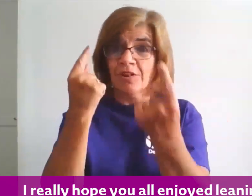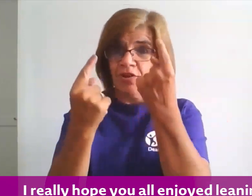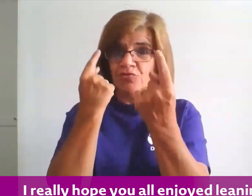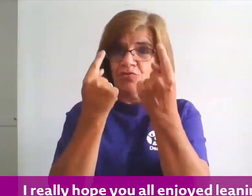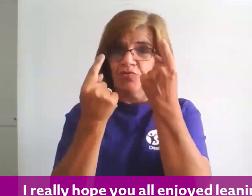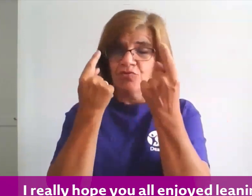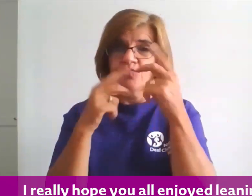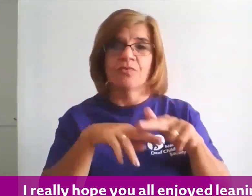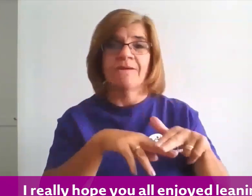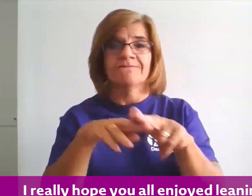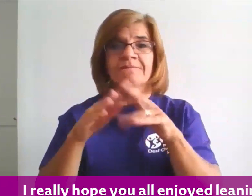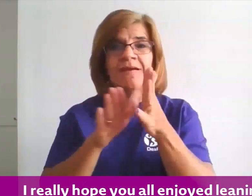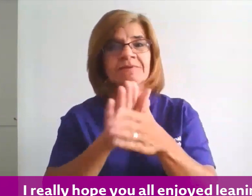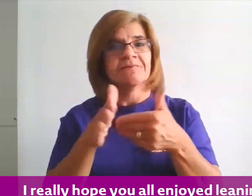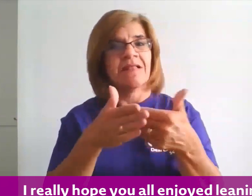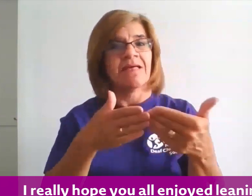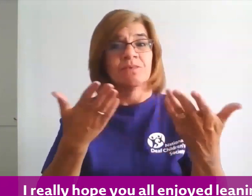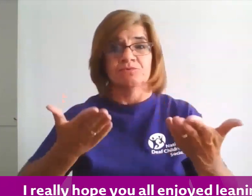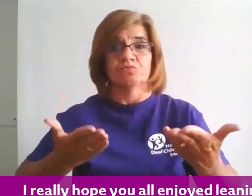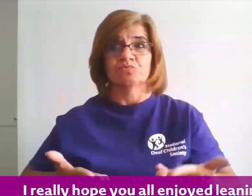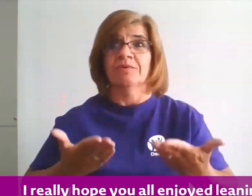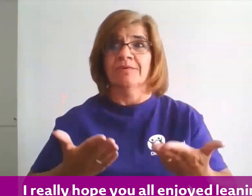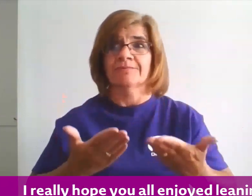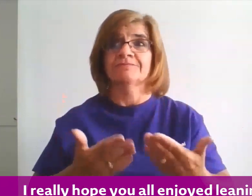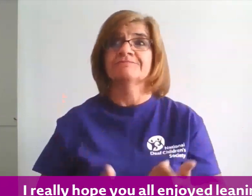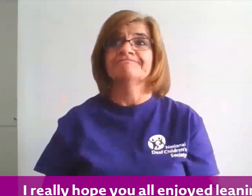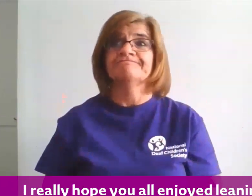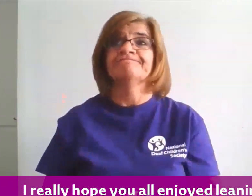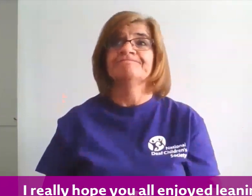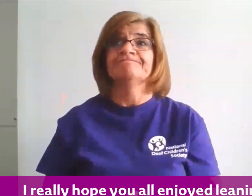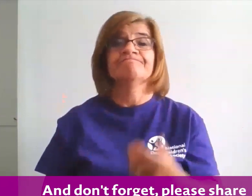I really hope you've all enjoyed learning with the Family Sign Language today.